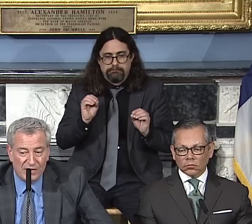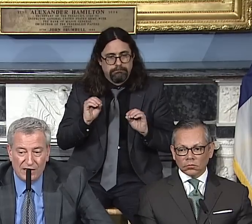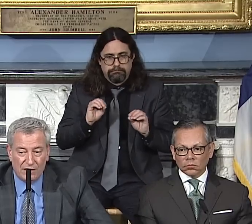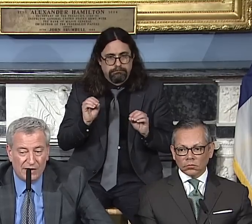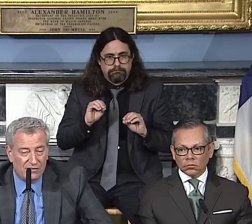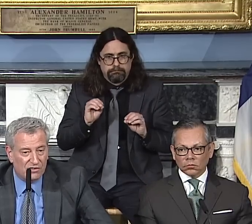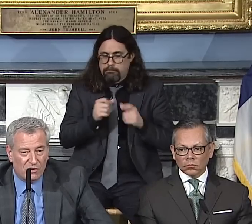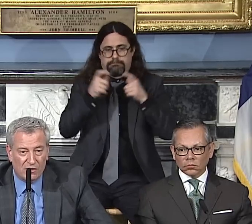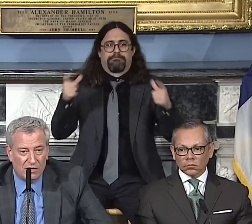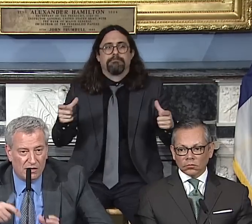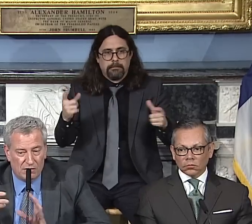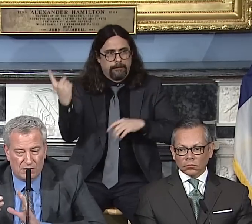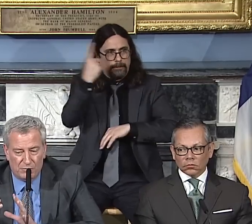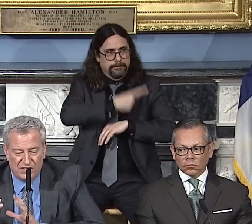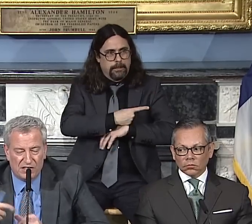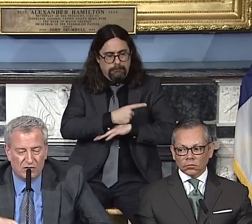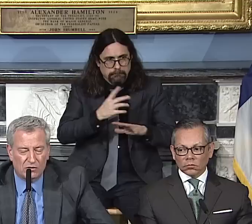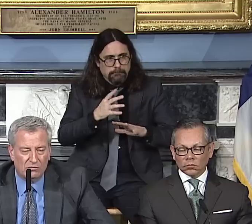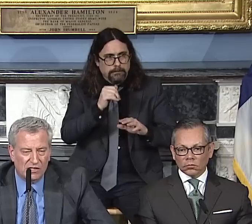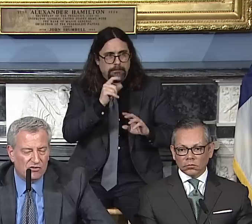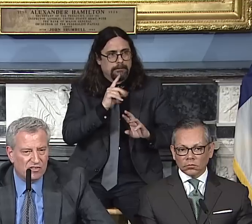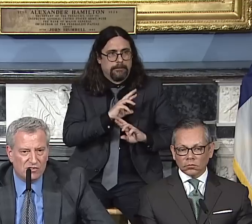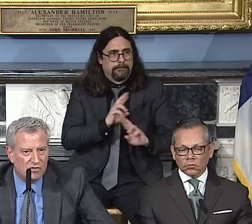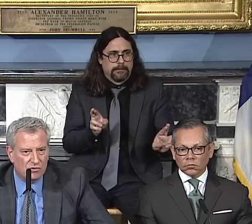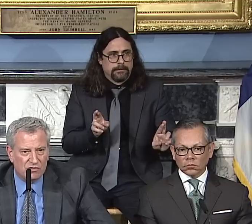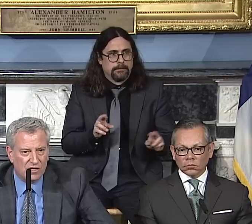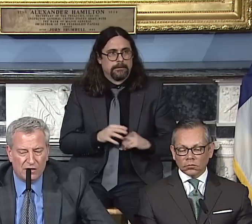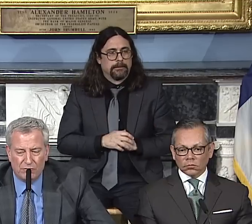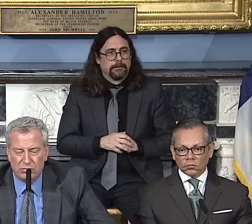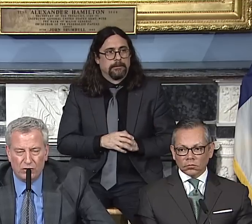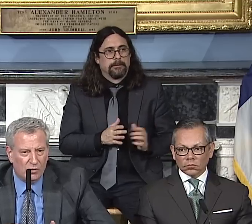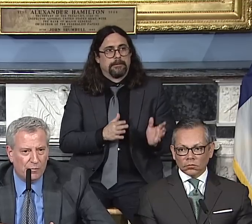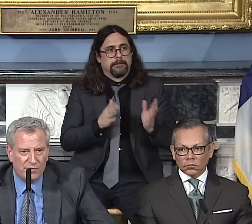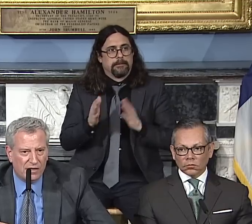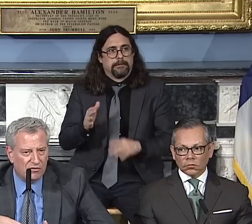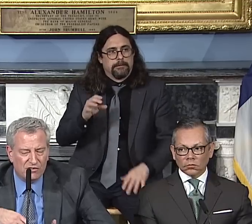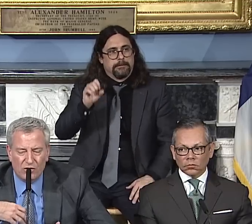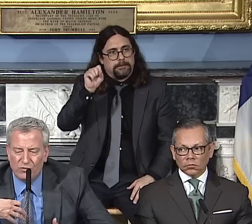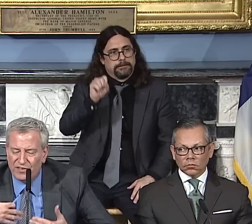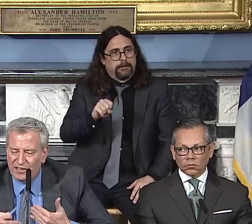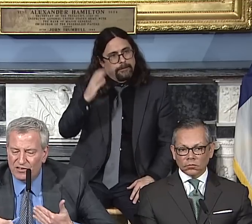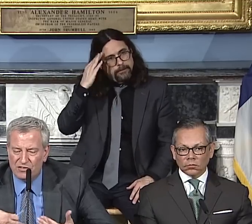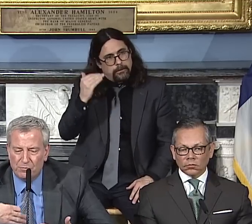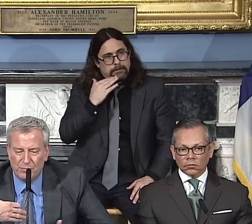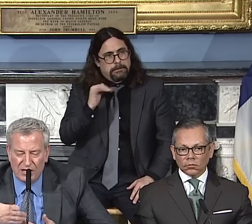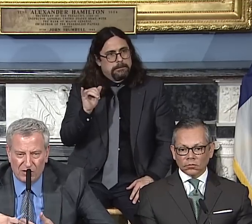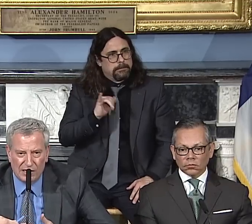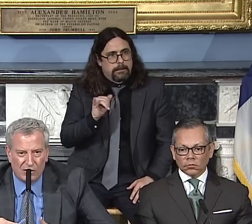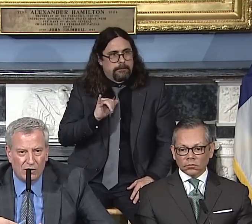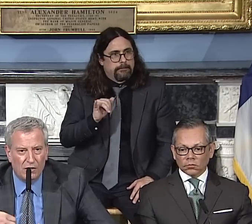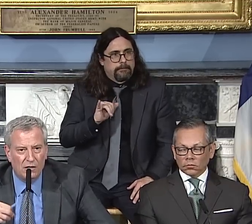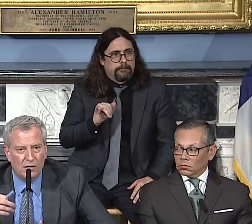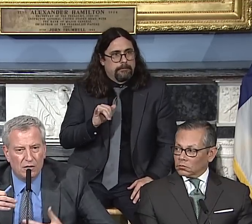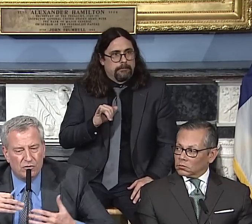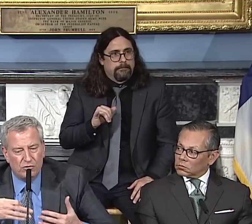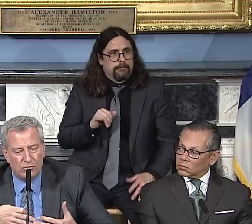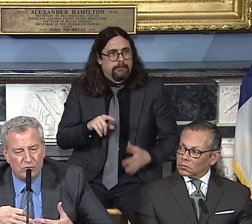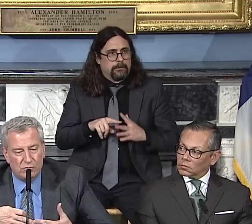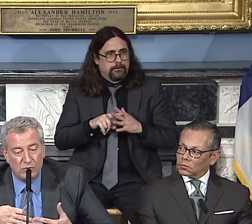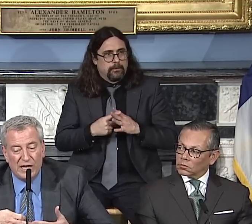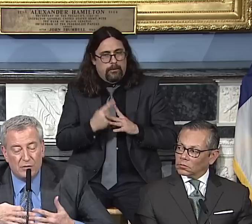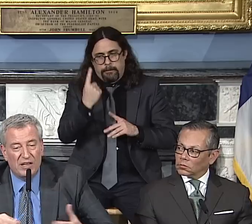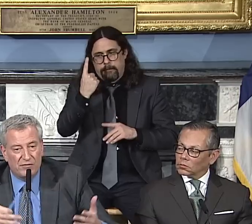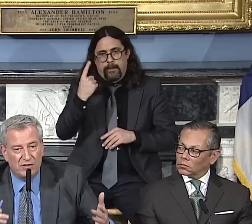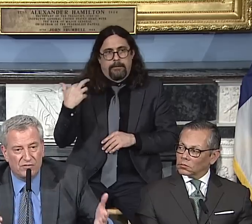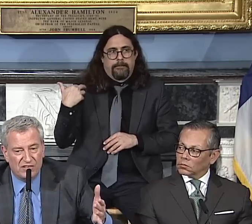South Korea, that started in a particular religious institution and blew up. And I just don't think there's a parallel